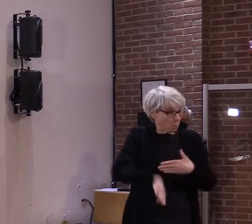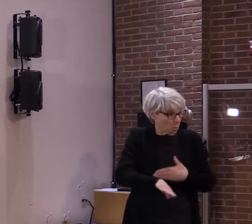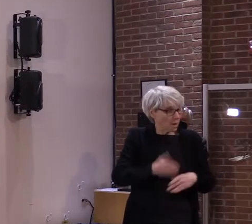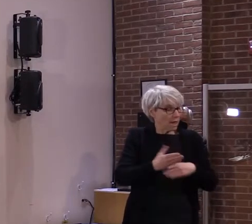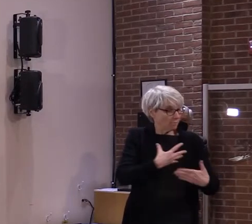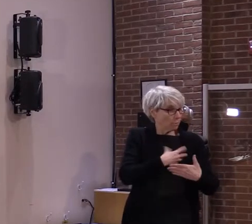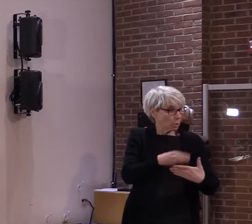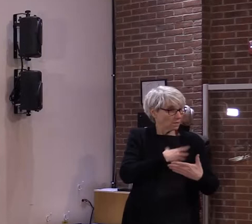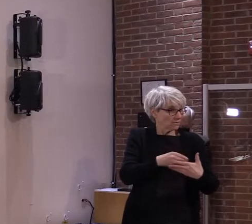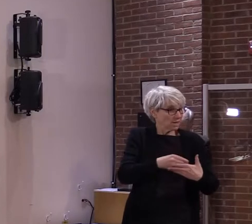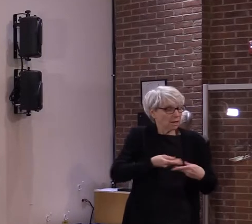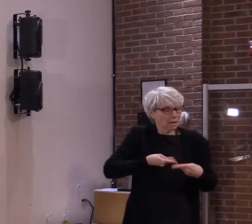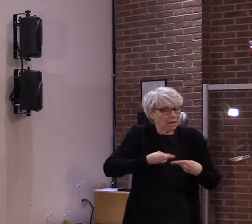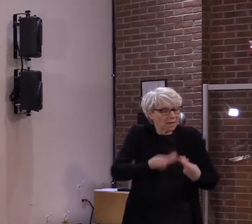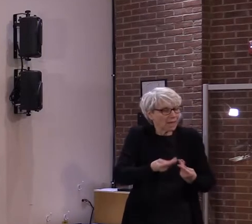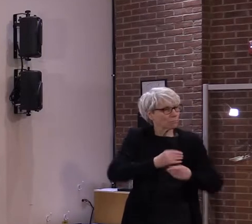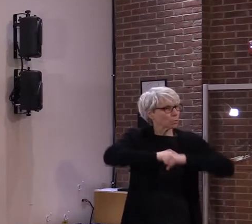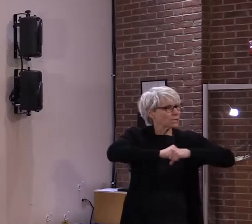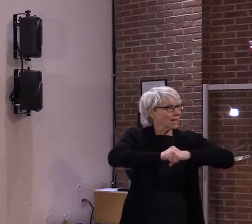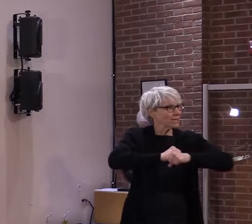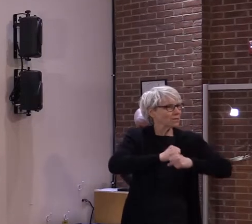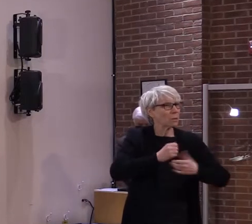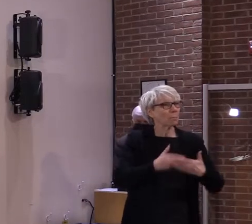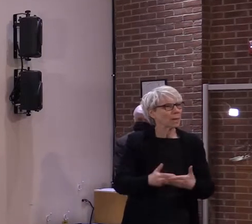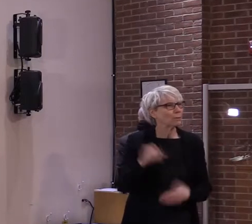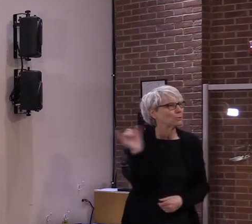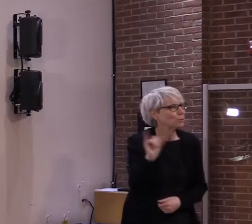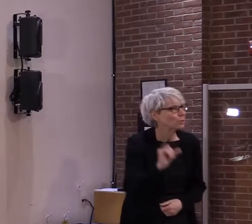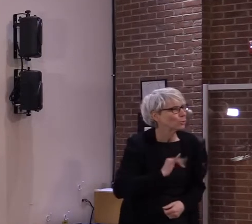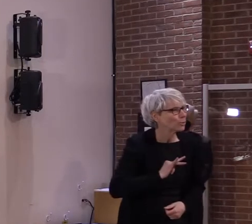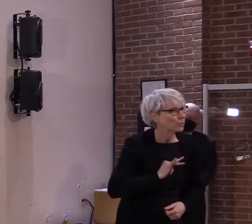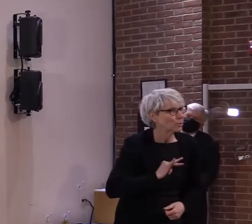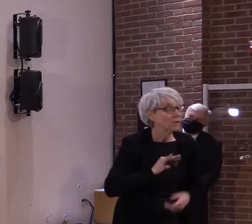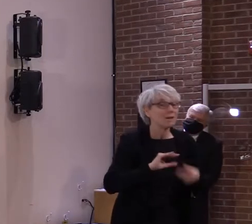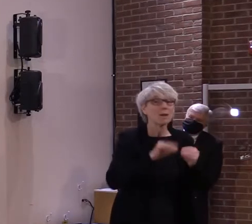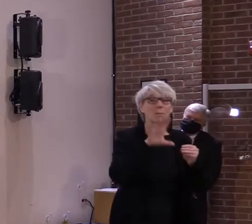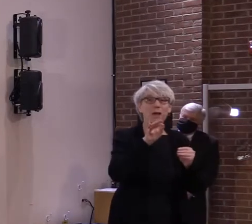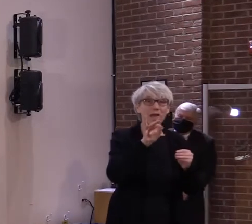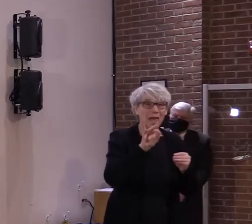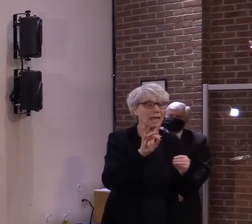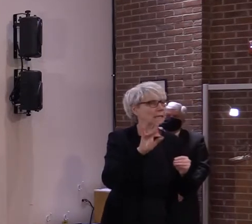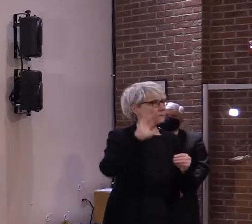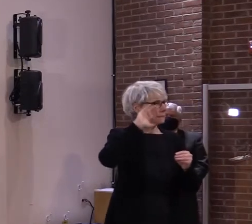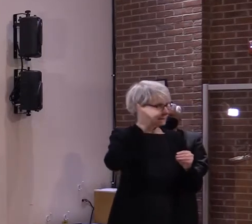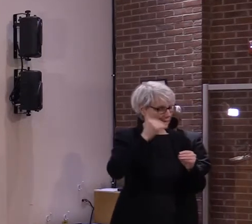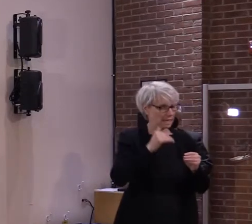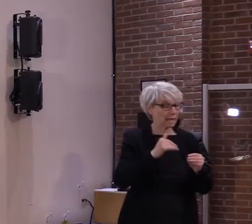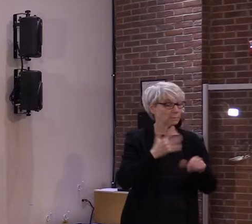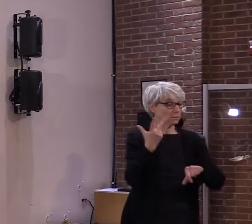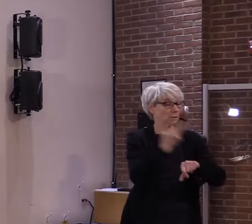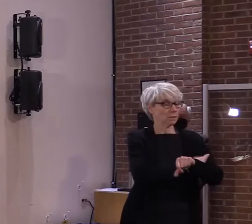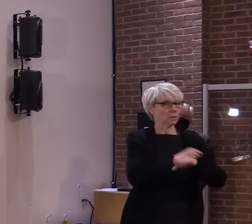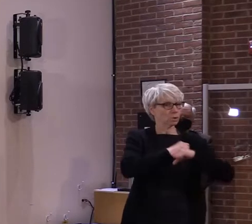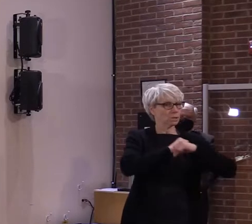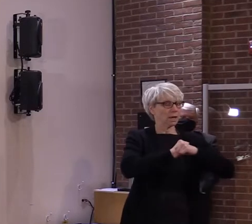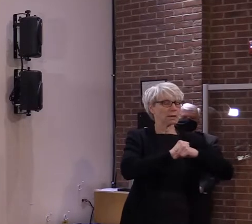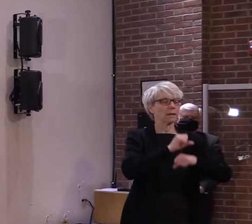8, the duration of immunity is at least 6 months and might be much, much longer. Time will tell.